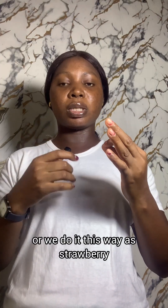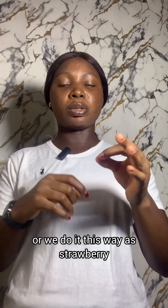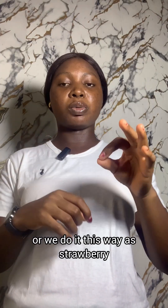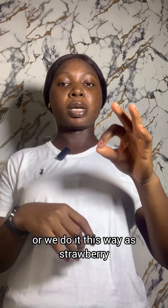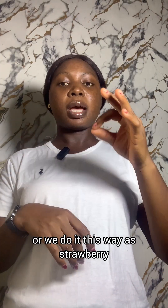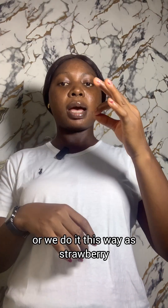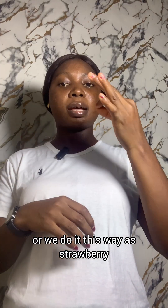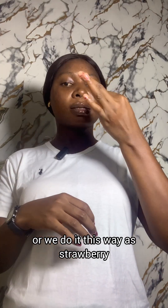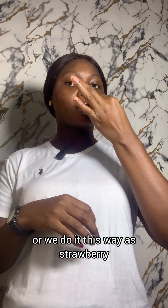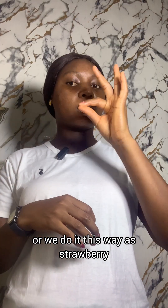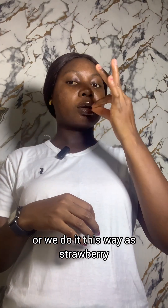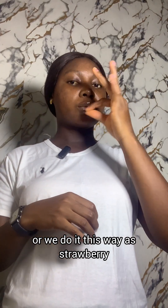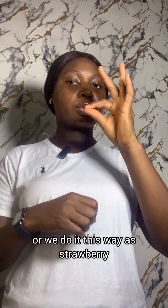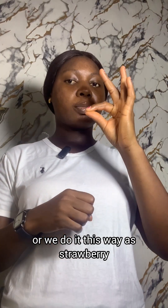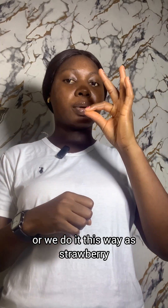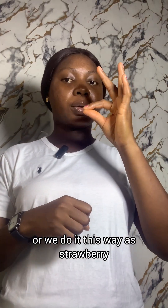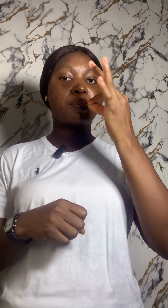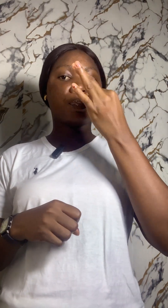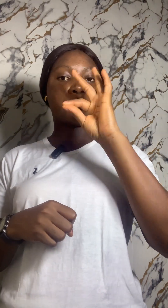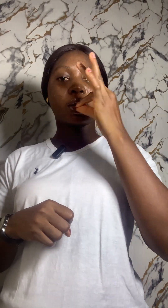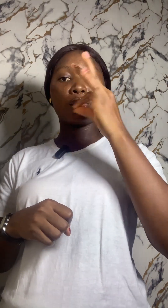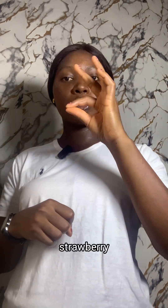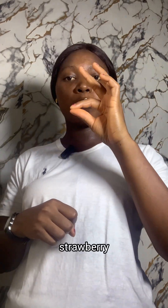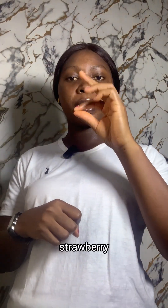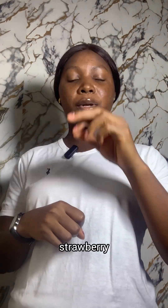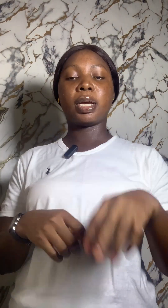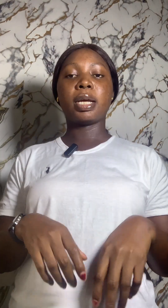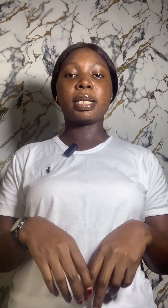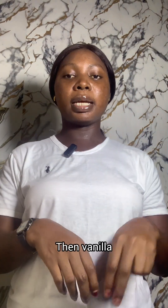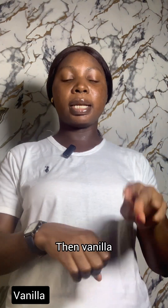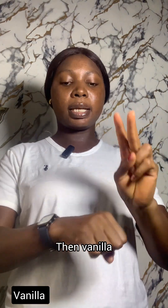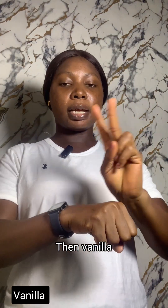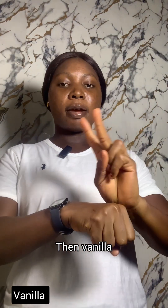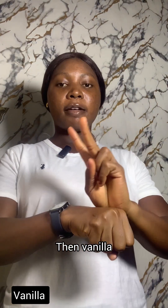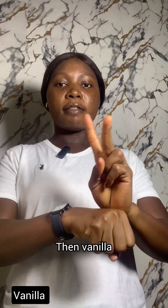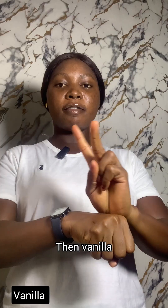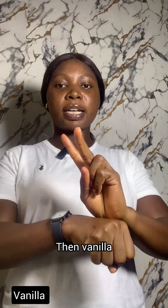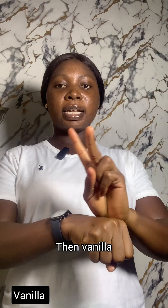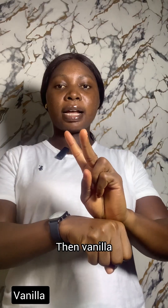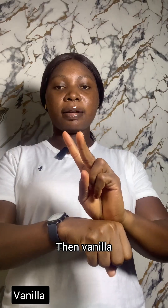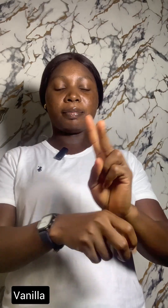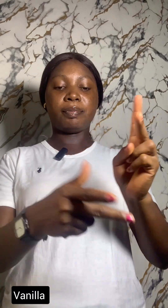this way, as strawberry, strawberry. Then vanilla,